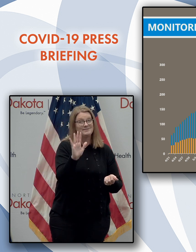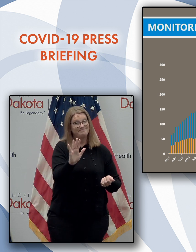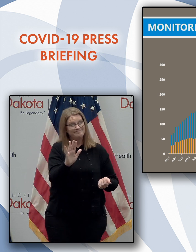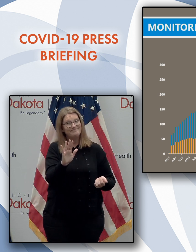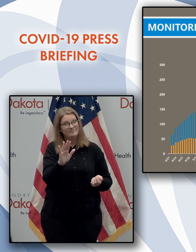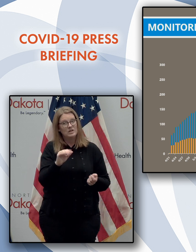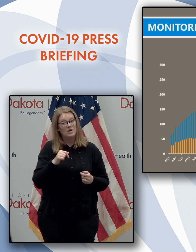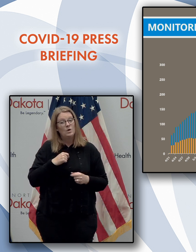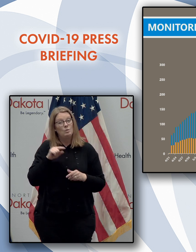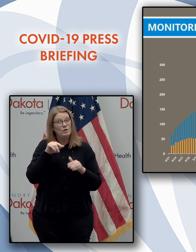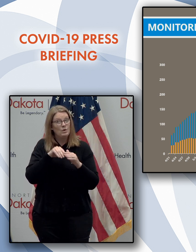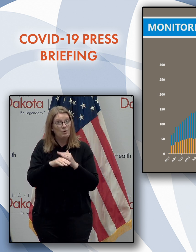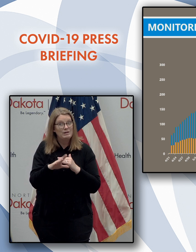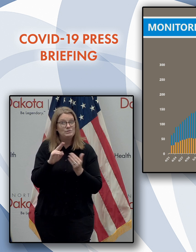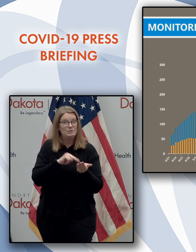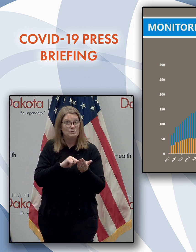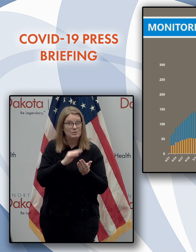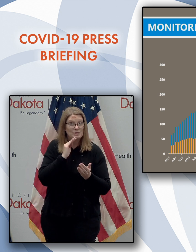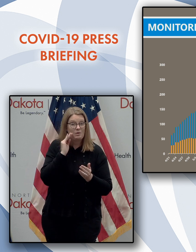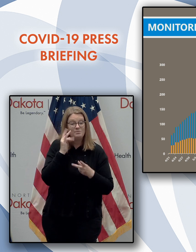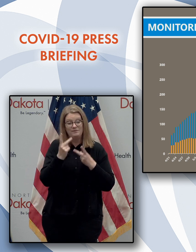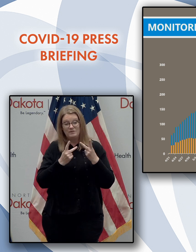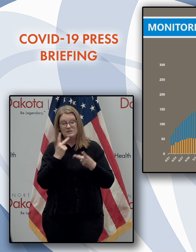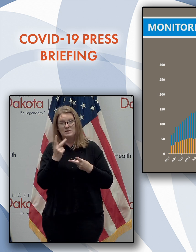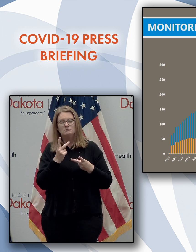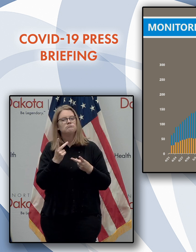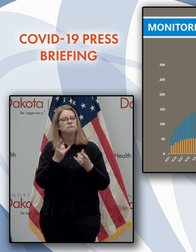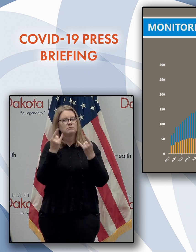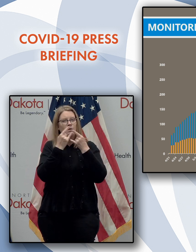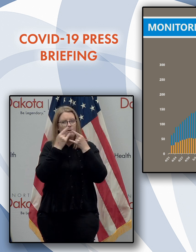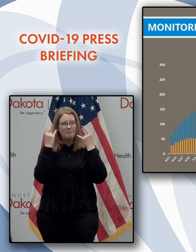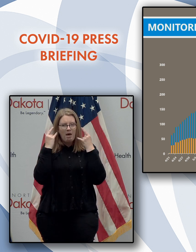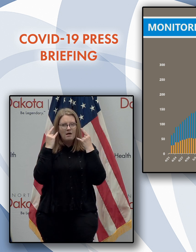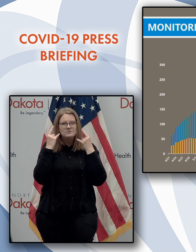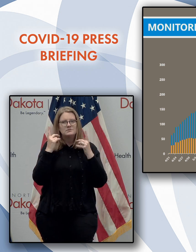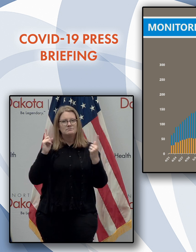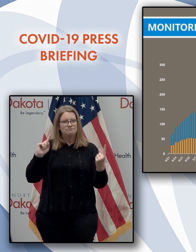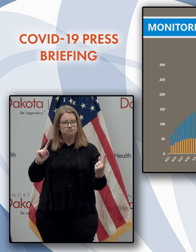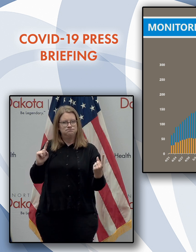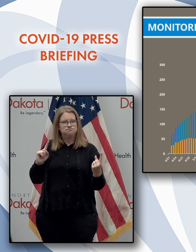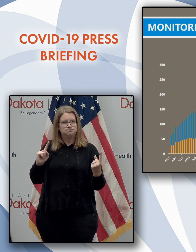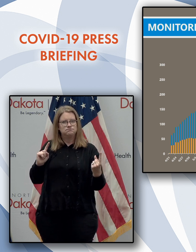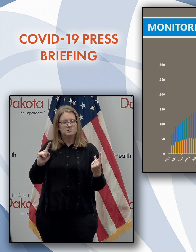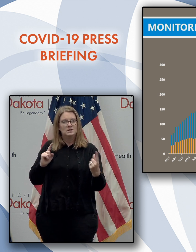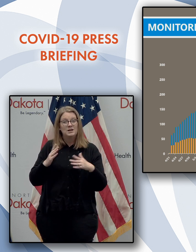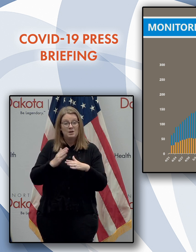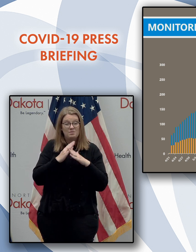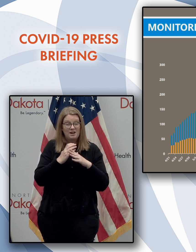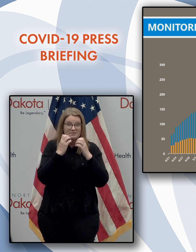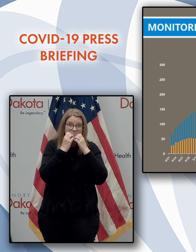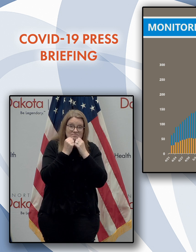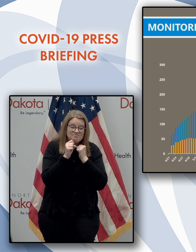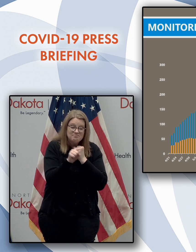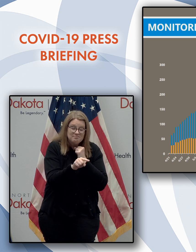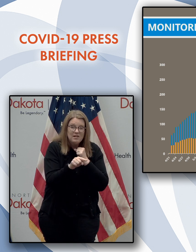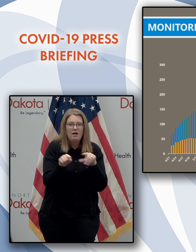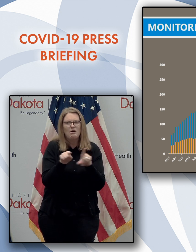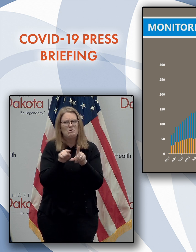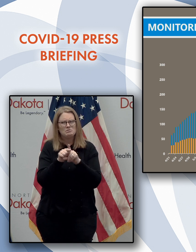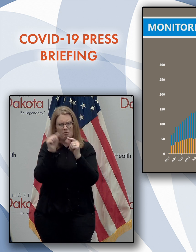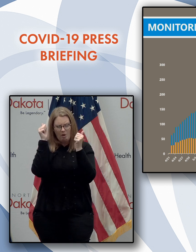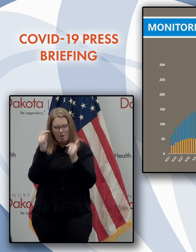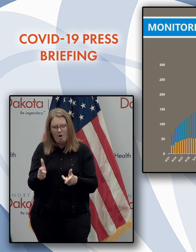visitation occurs. When you are visiting, wear a mask, keep your distance, and protect not only your loved ones, but everybody in